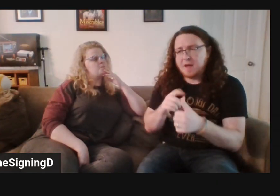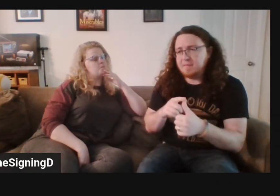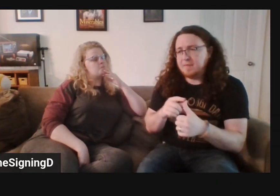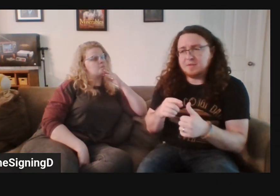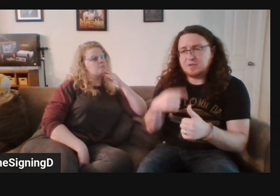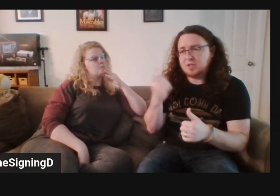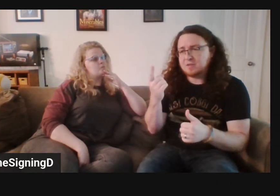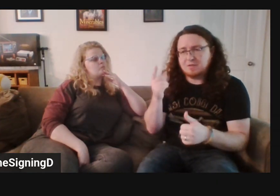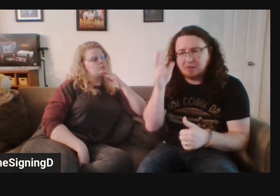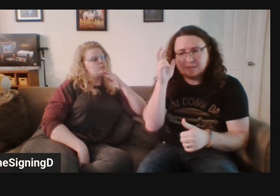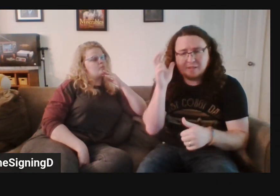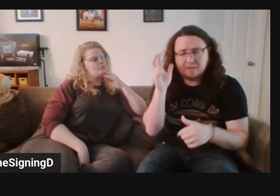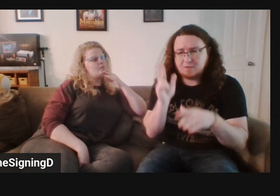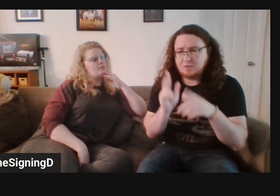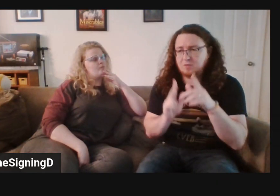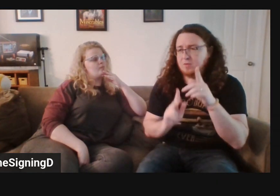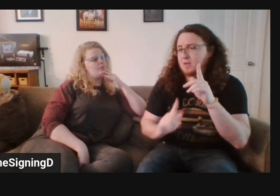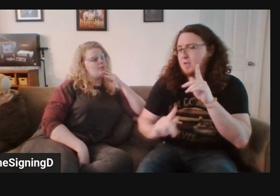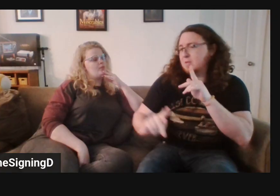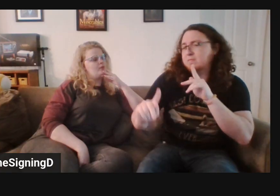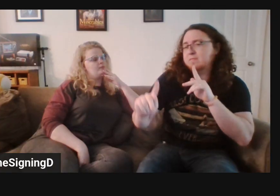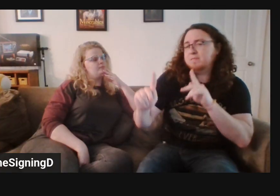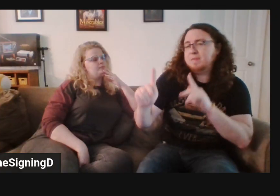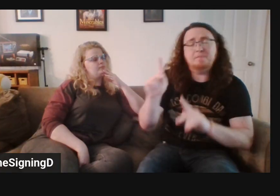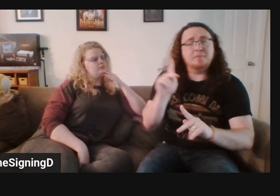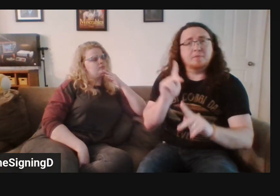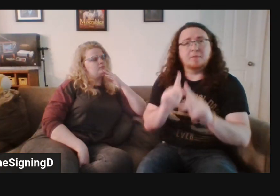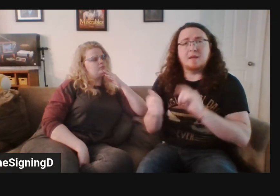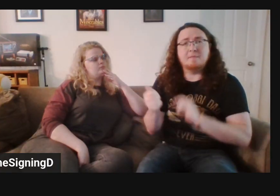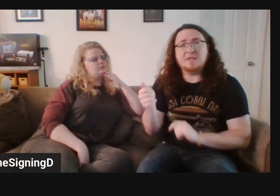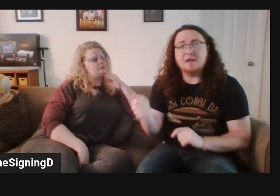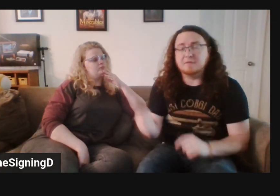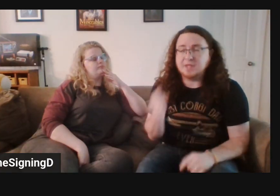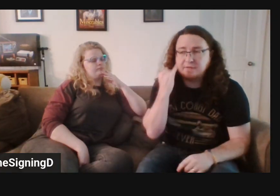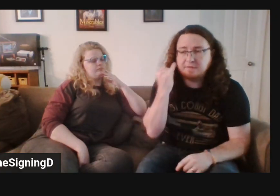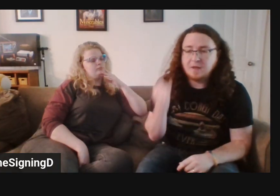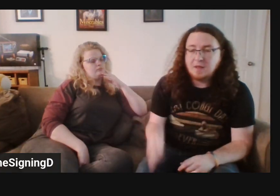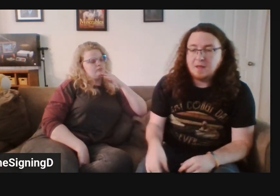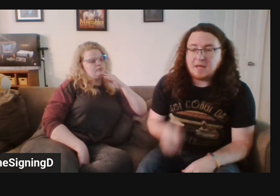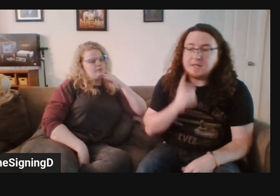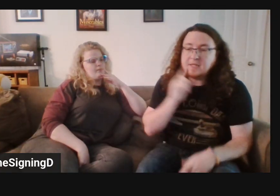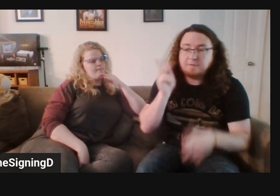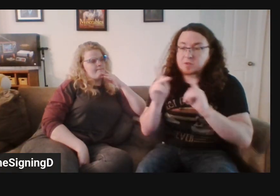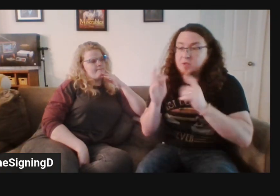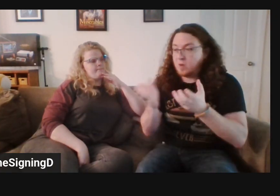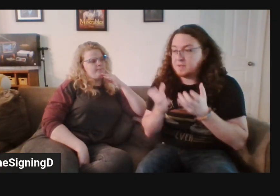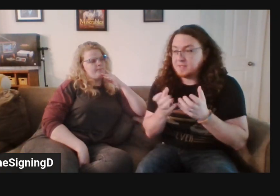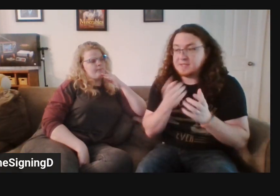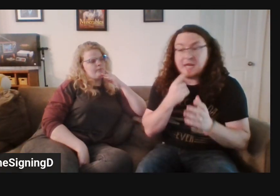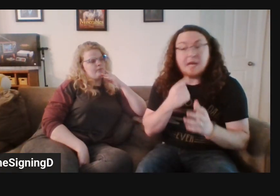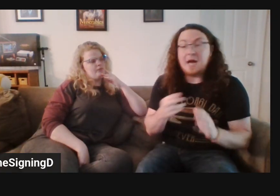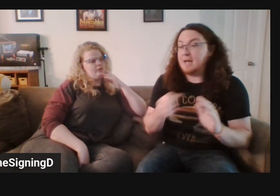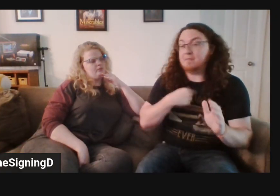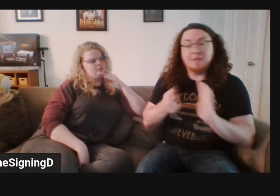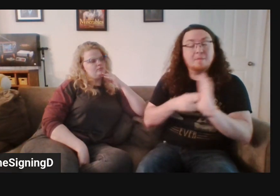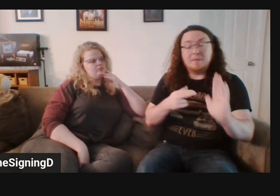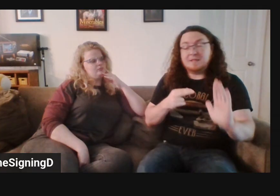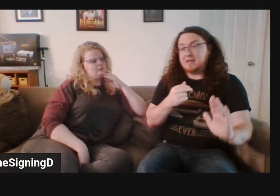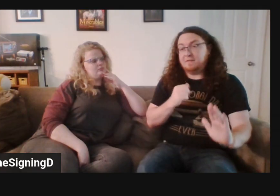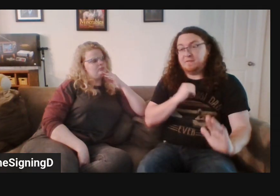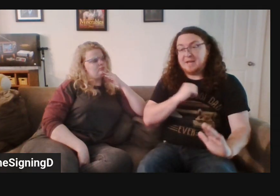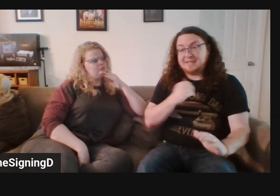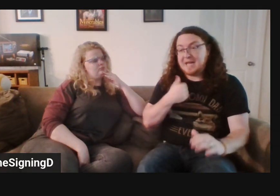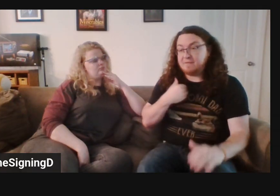rule of thumb is just listen to the people themselves. If a deaf person wants to say, I